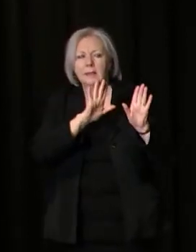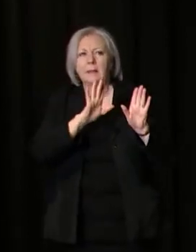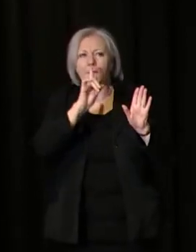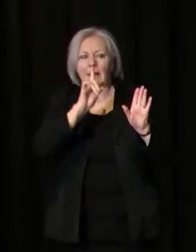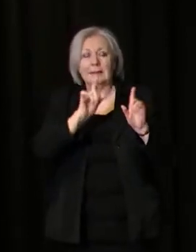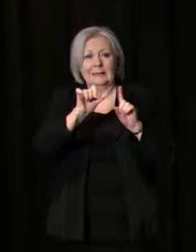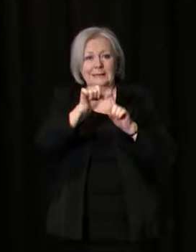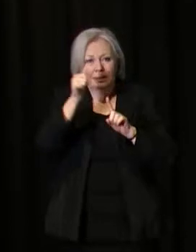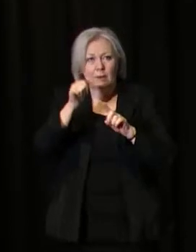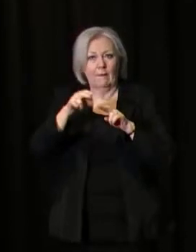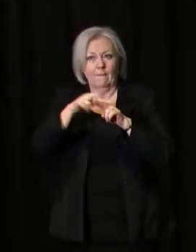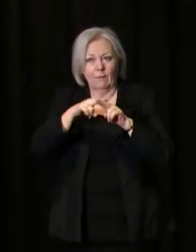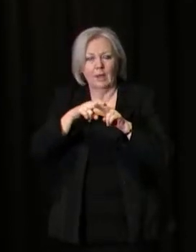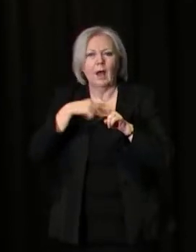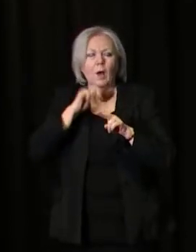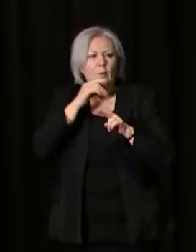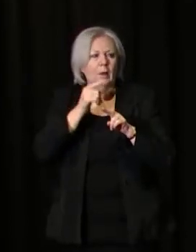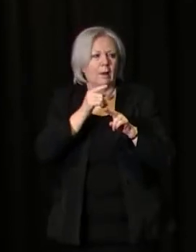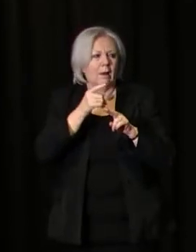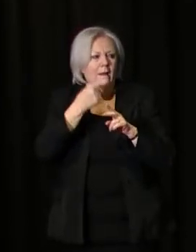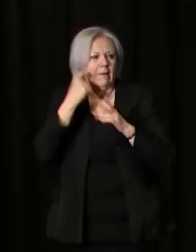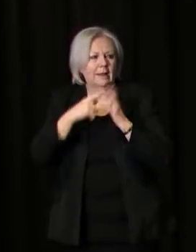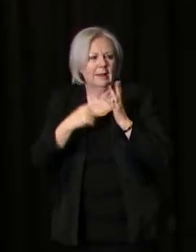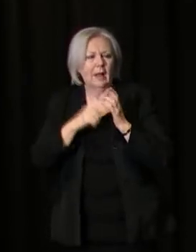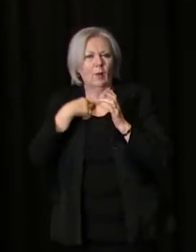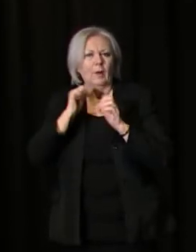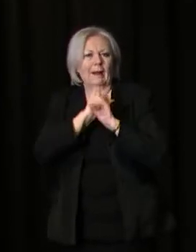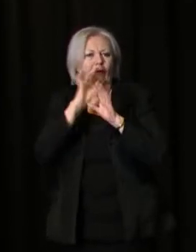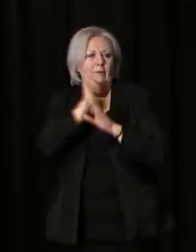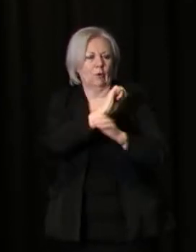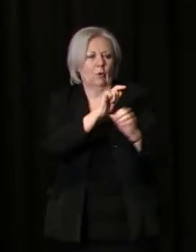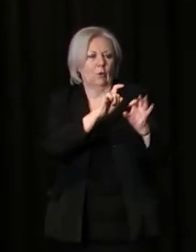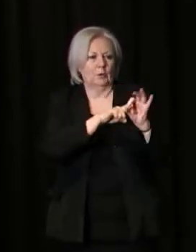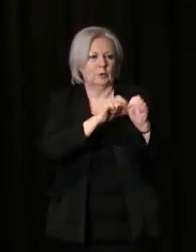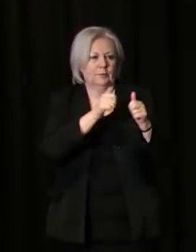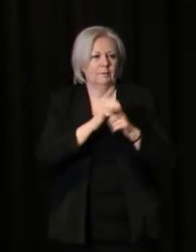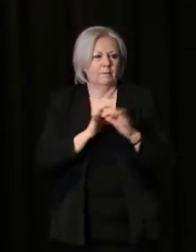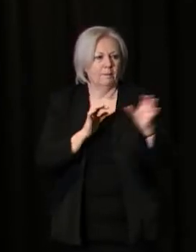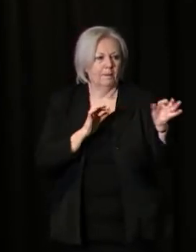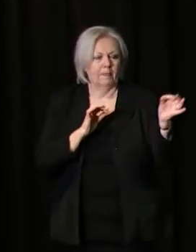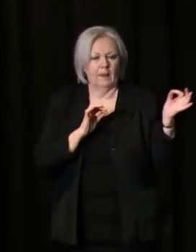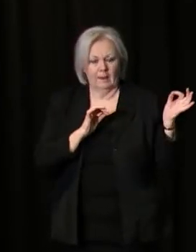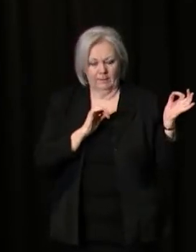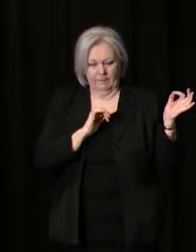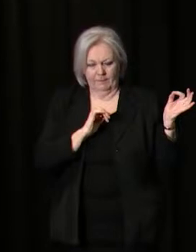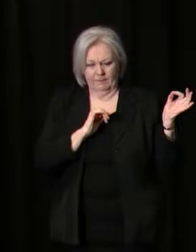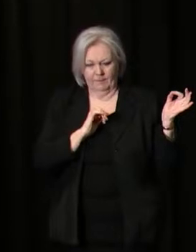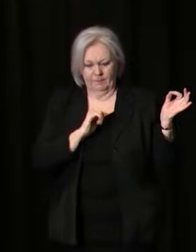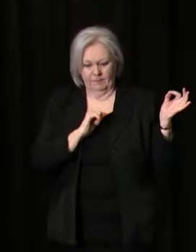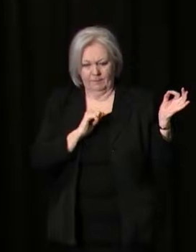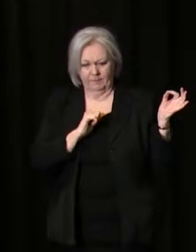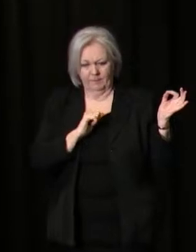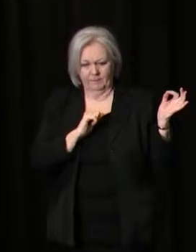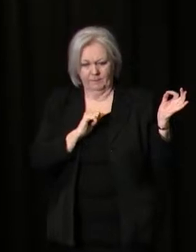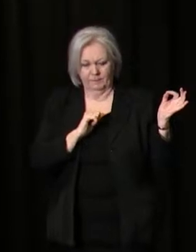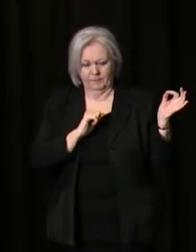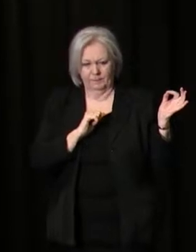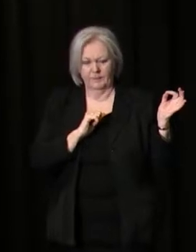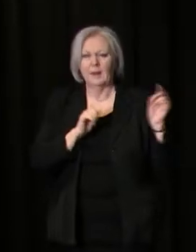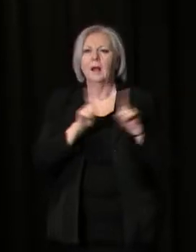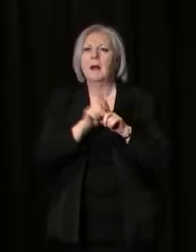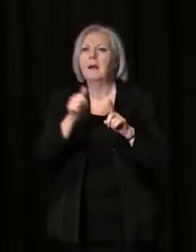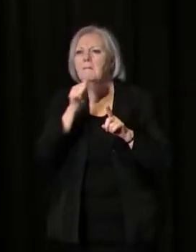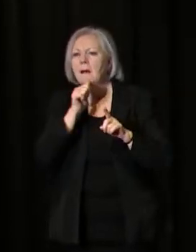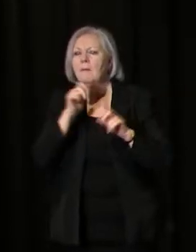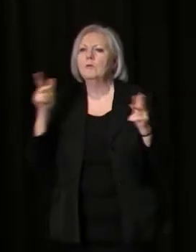6:30 p.m. But we'll come back to you and just clarify that specific detail. And so are you envisaging a similar system to like what we're seeing in pubs and restaurants